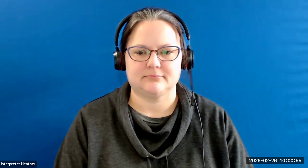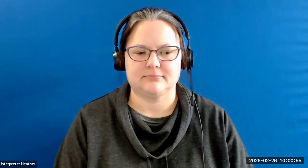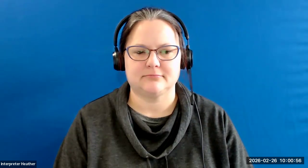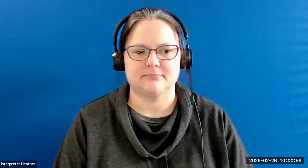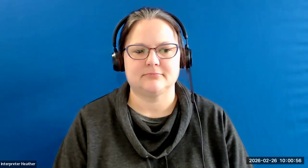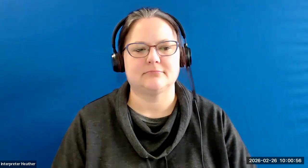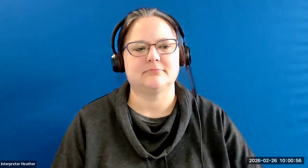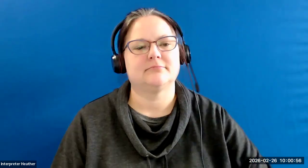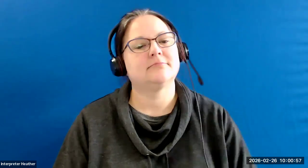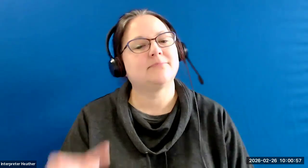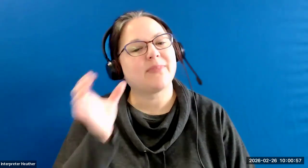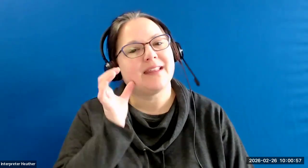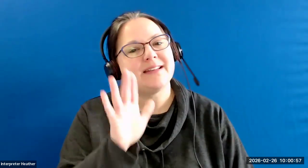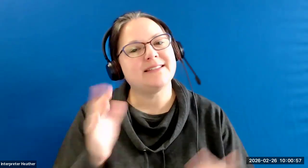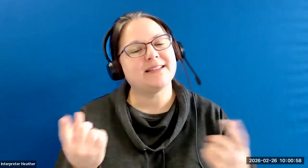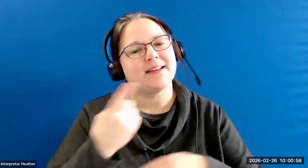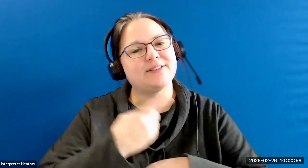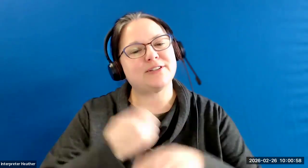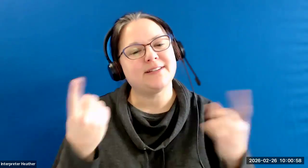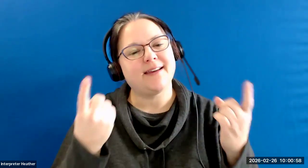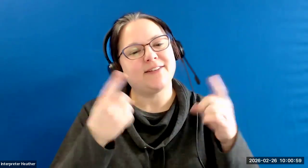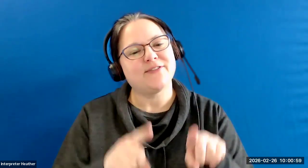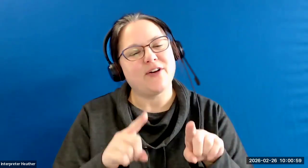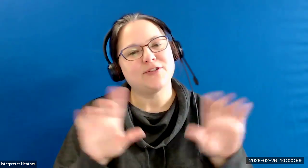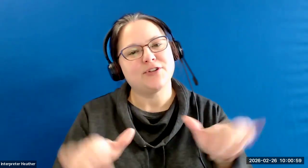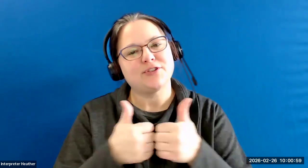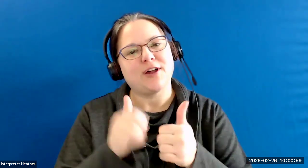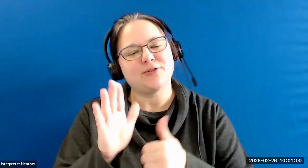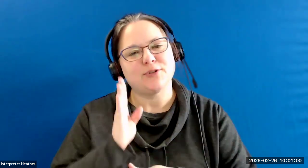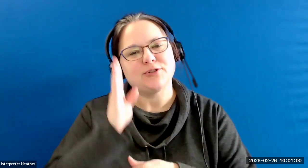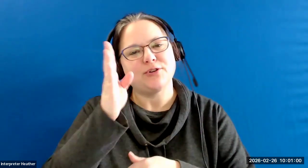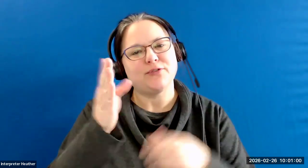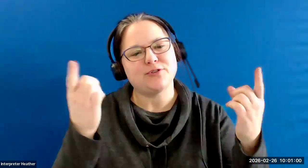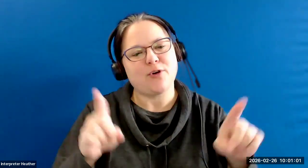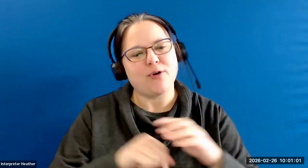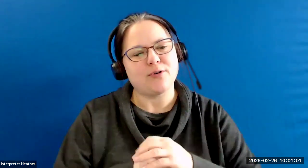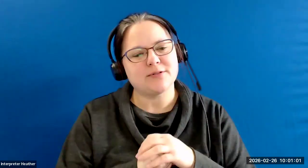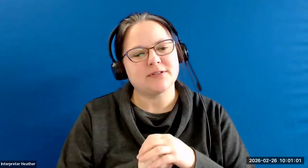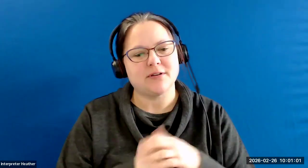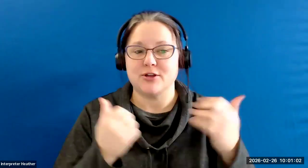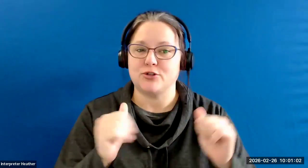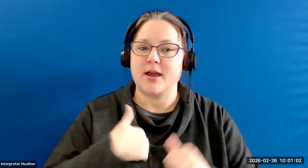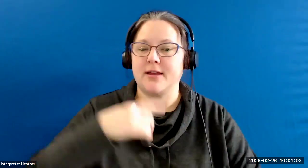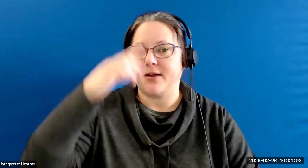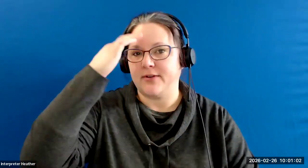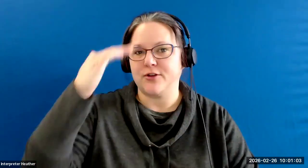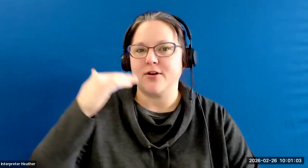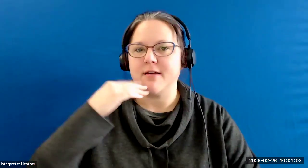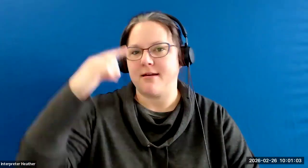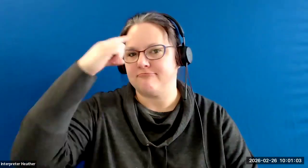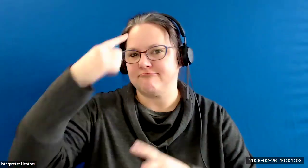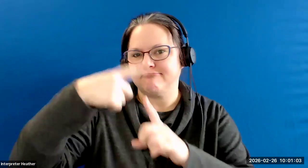Listen as your day unfolds. Challenge what the future holds. Try and keep your head up to the